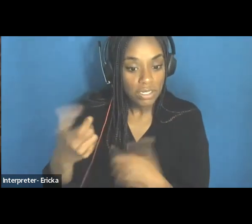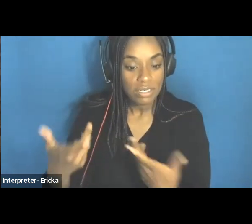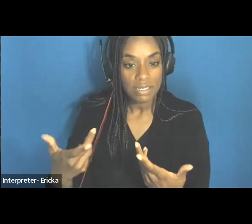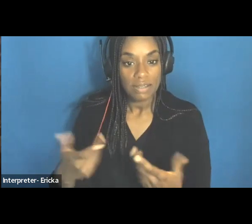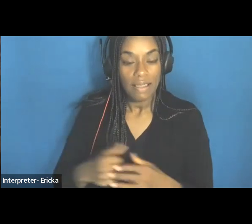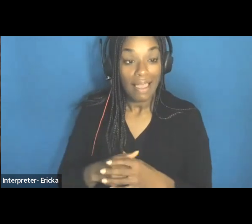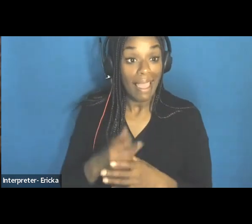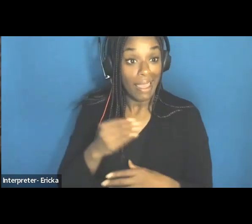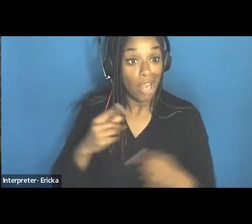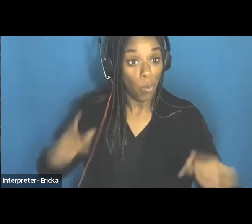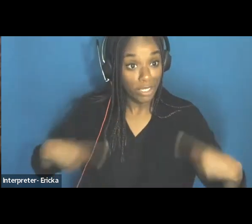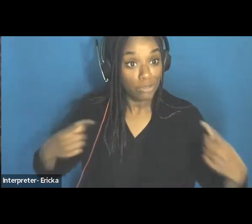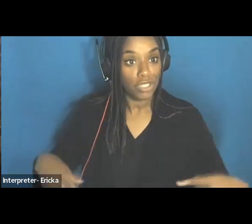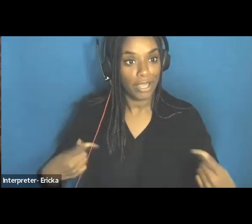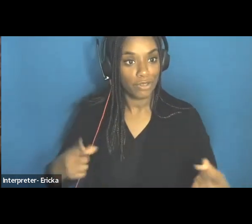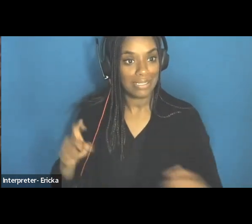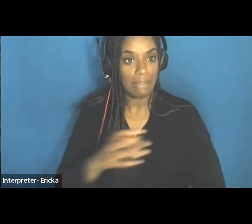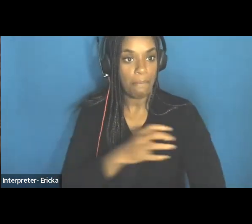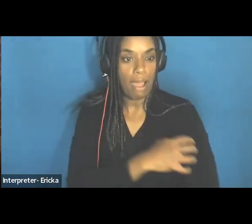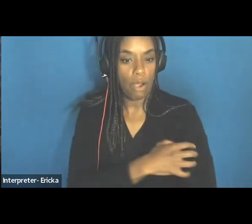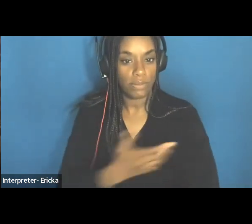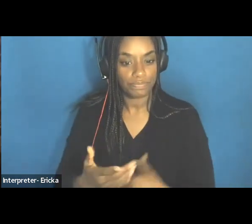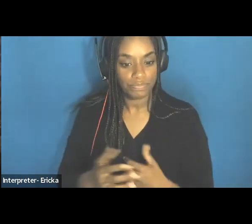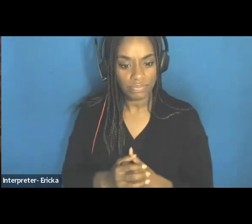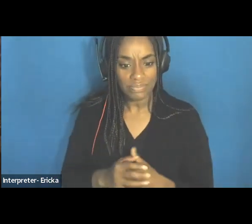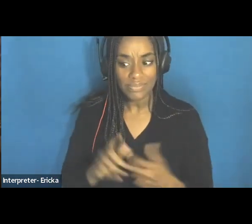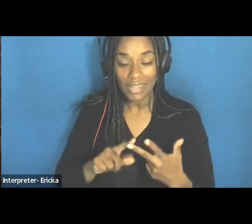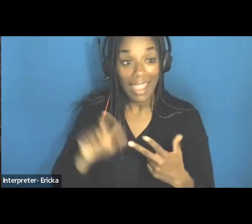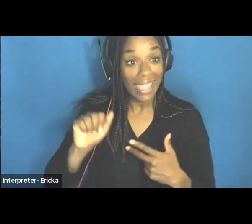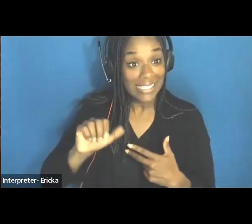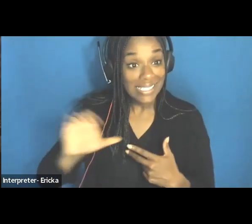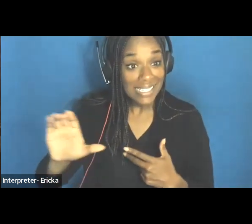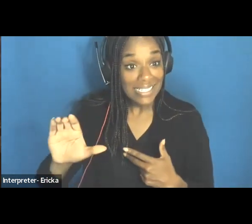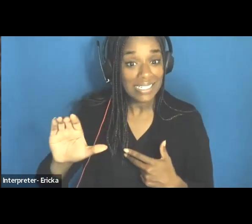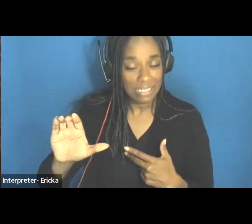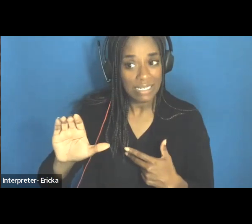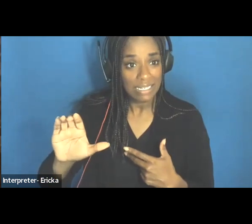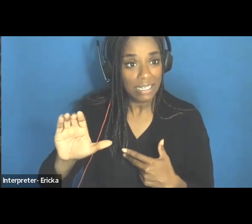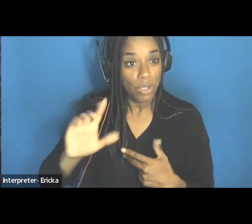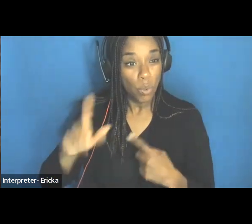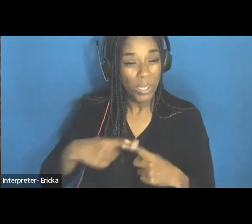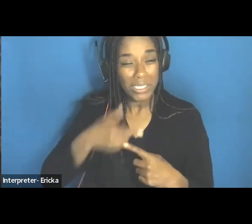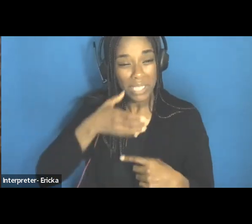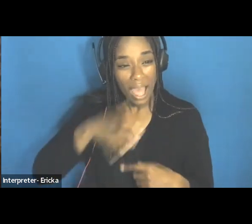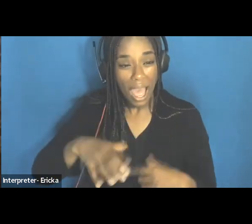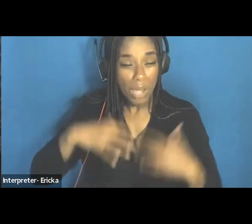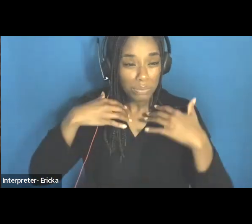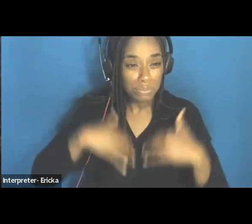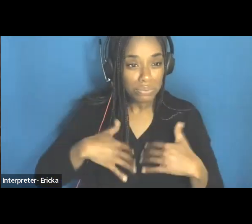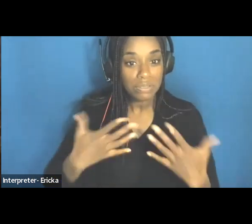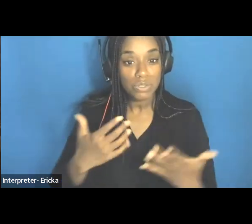wheelchairs, needing to keep some level of air conditioner in extreme heat and humidity to